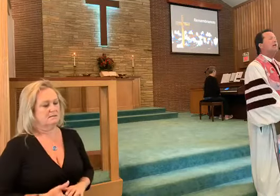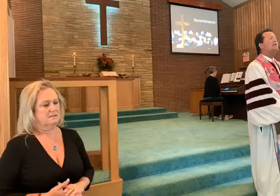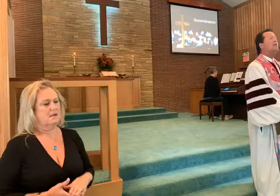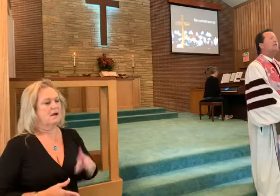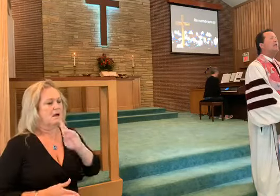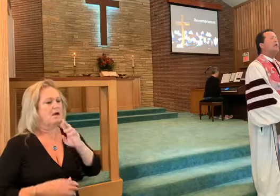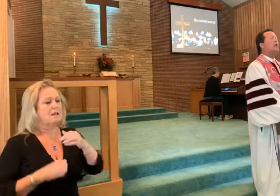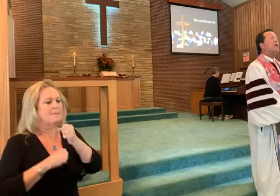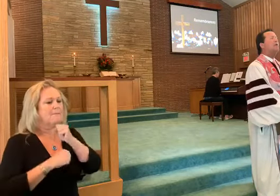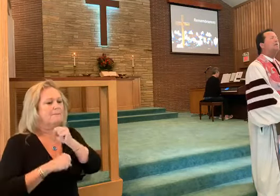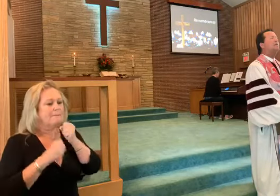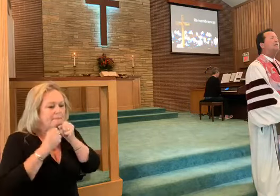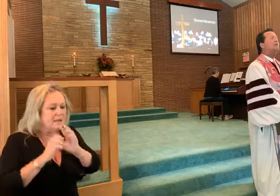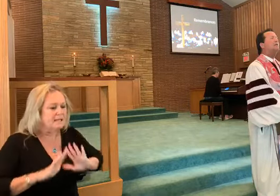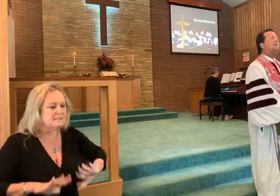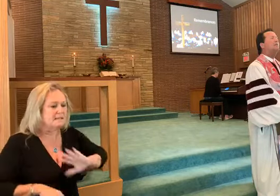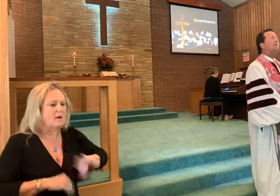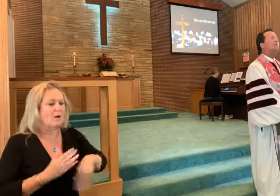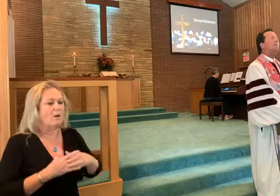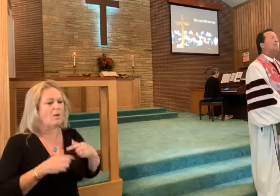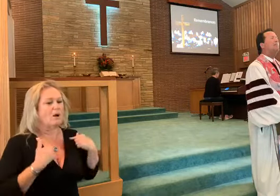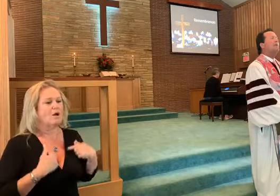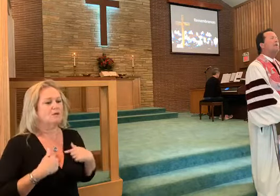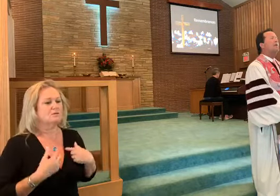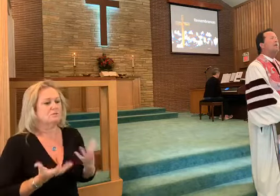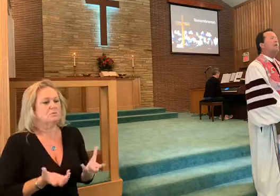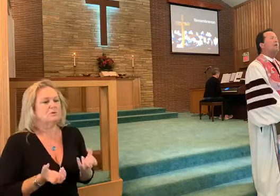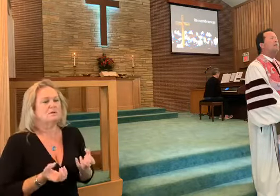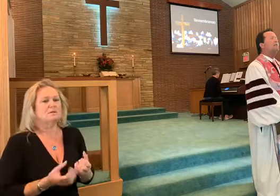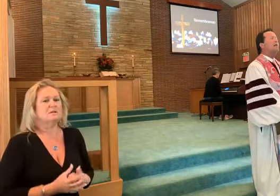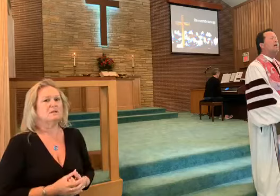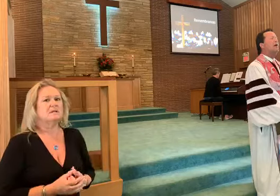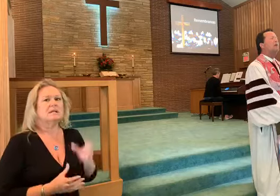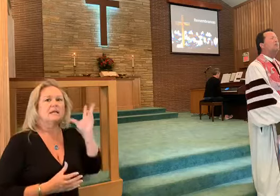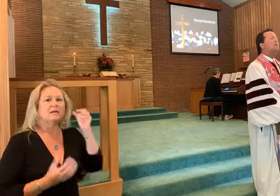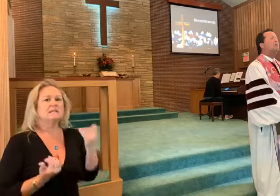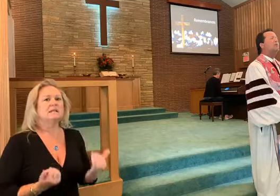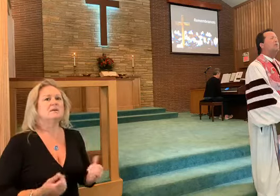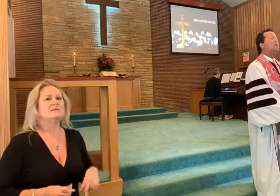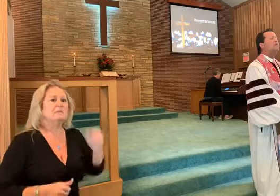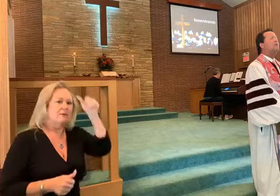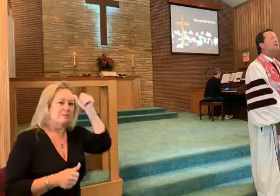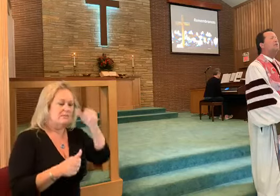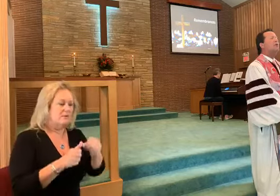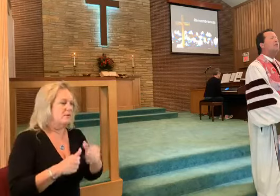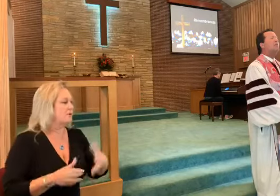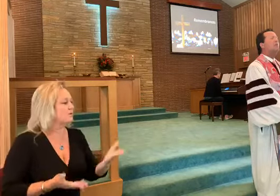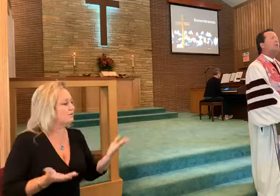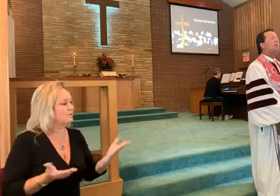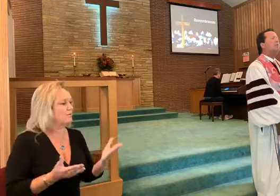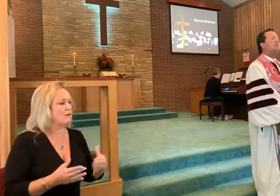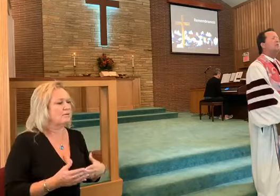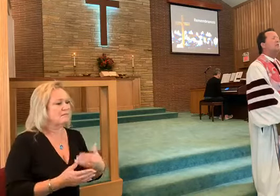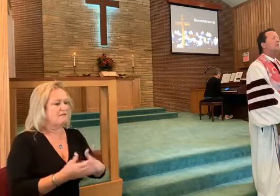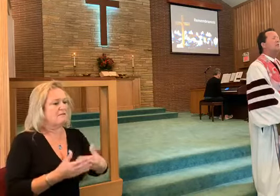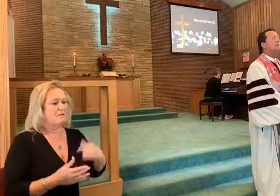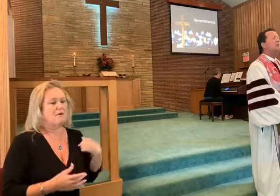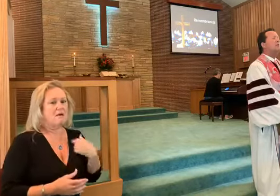are the blessing that all hearts seek. Hear us now as we remember those who have gone before